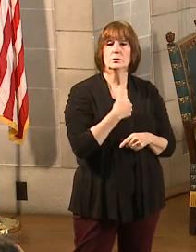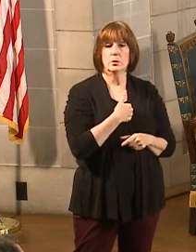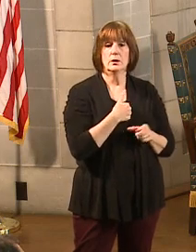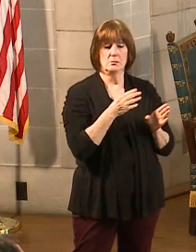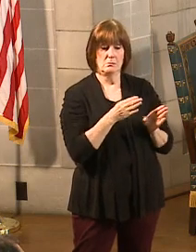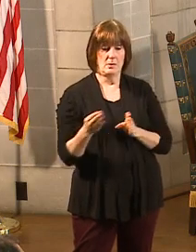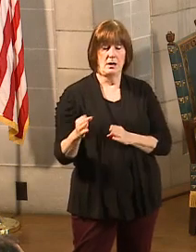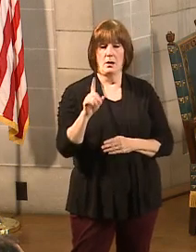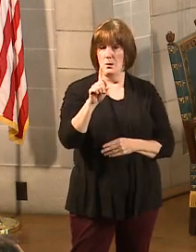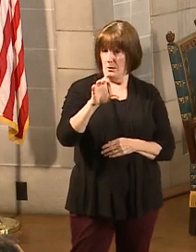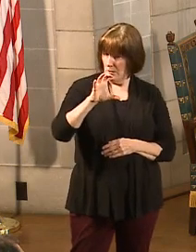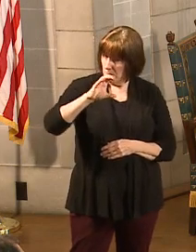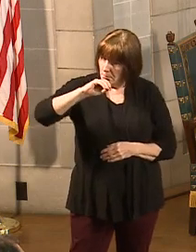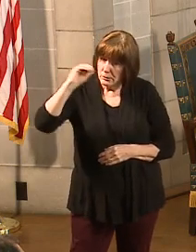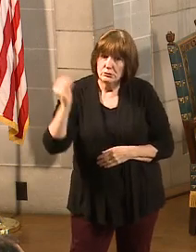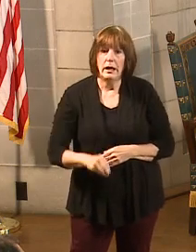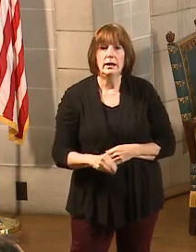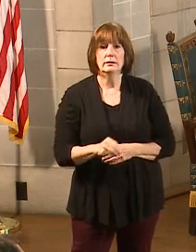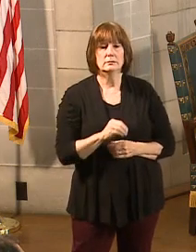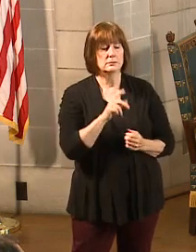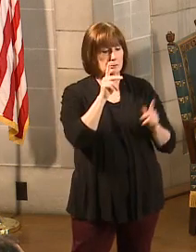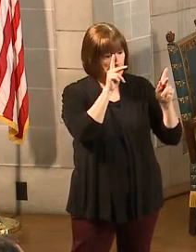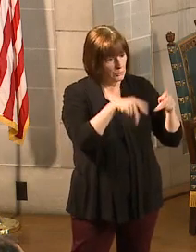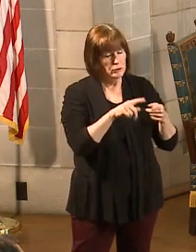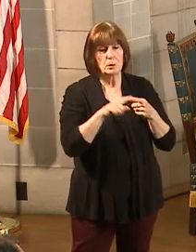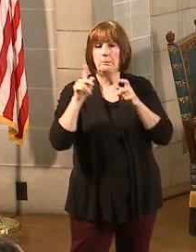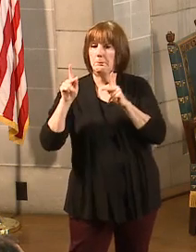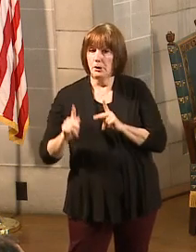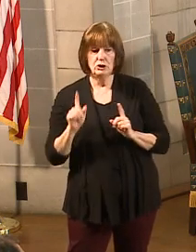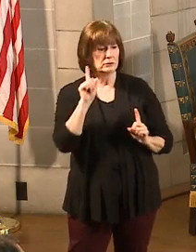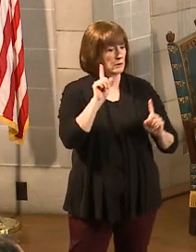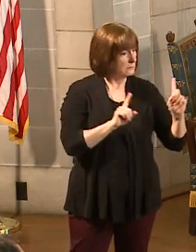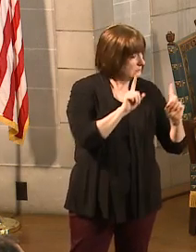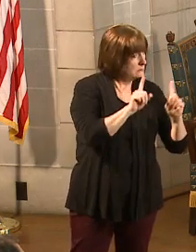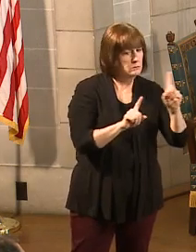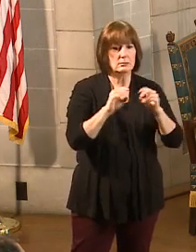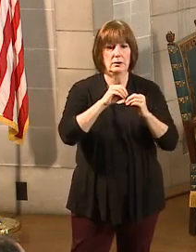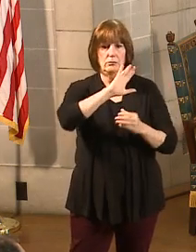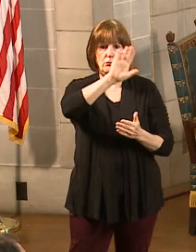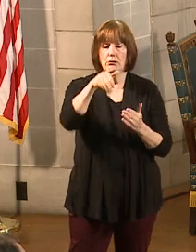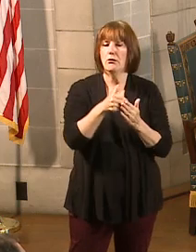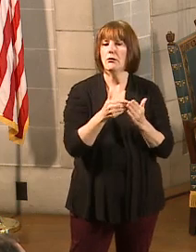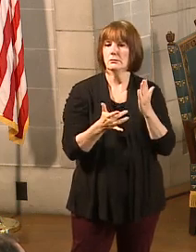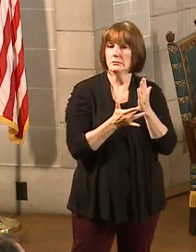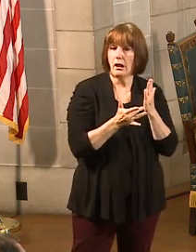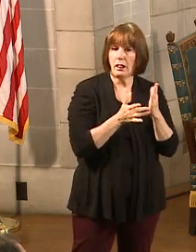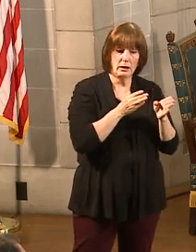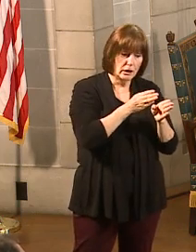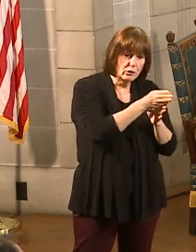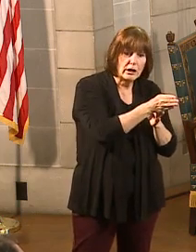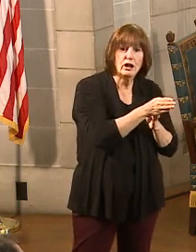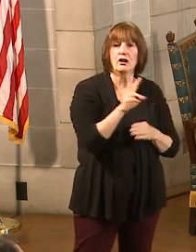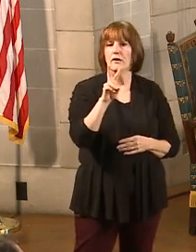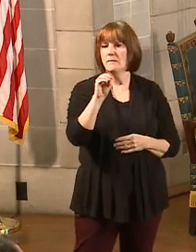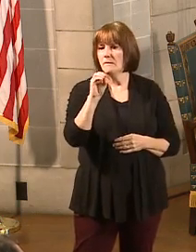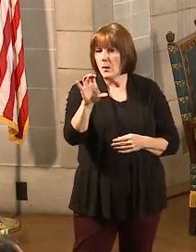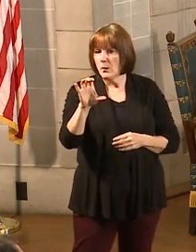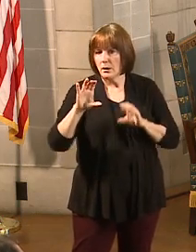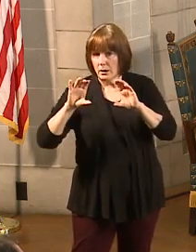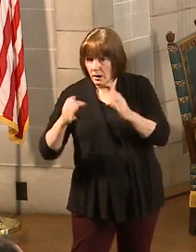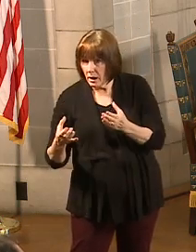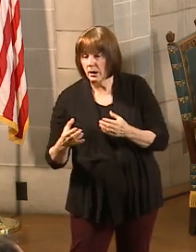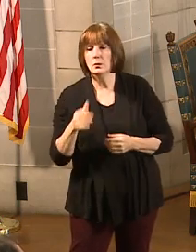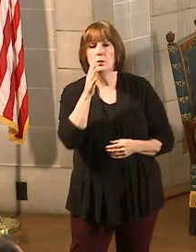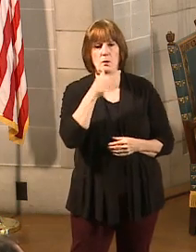on 100% person-to-person in all of our technical career classes, our vocational type classes. There will